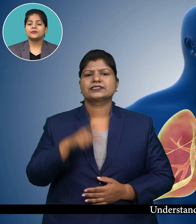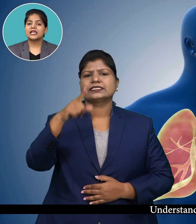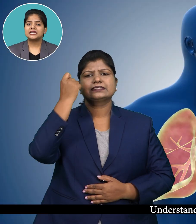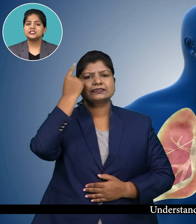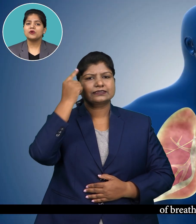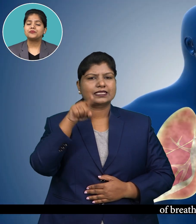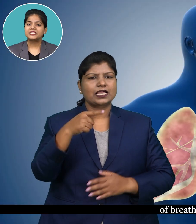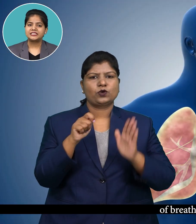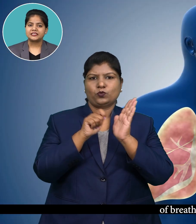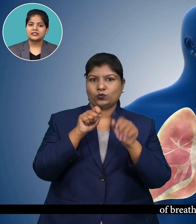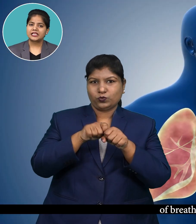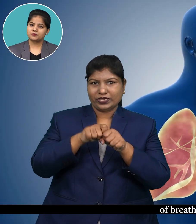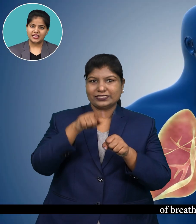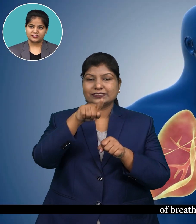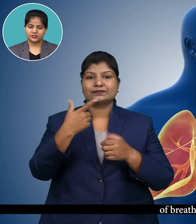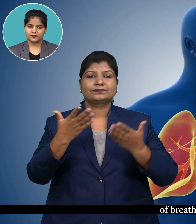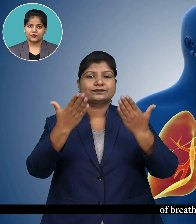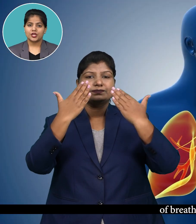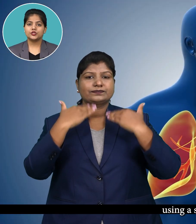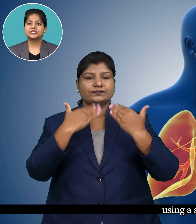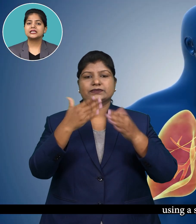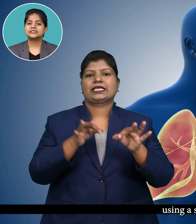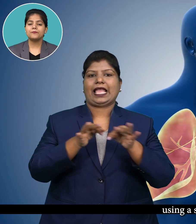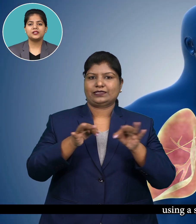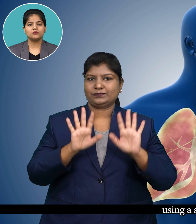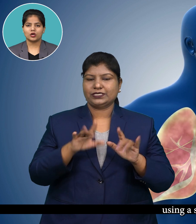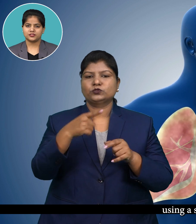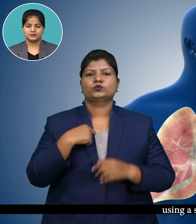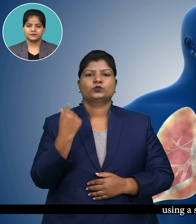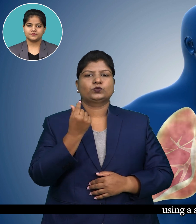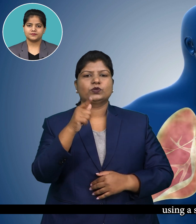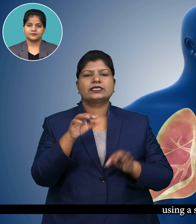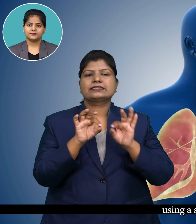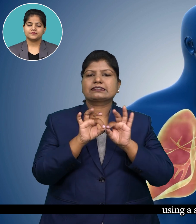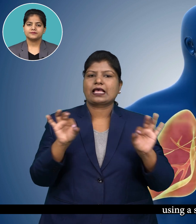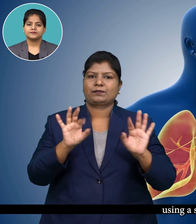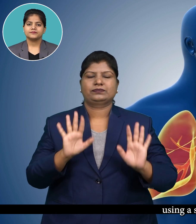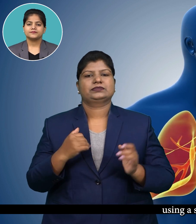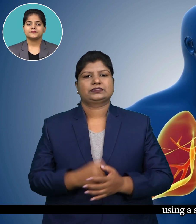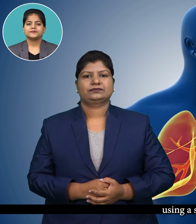Understand the mechanism of breathing explained using a simple model.